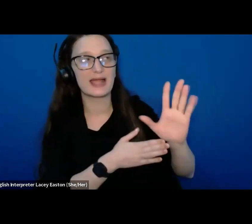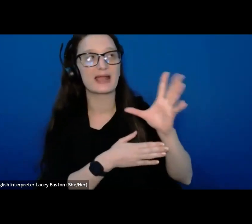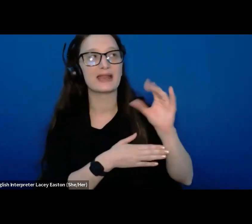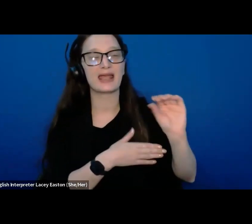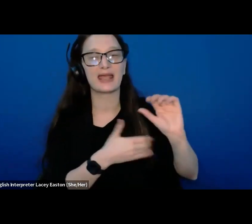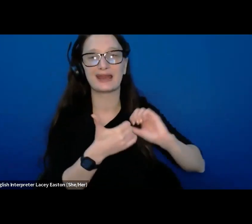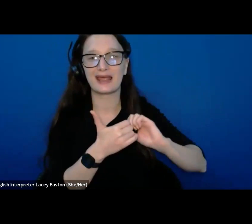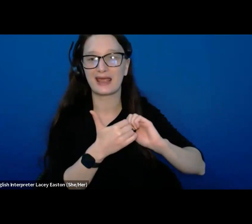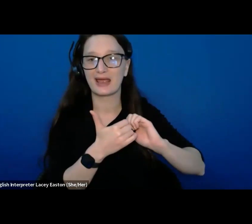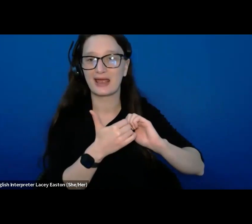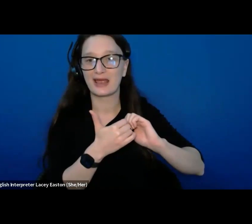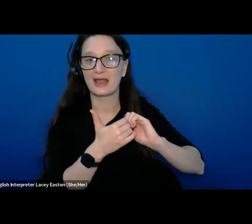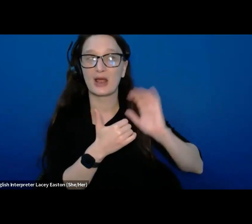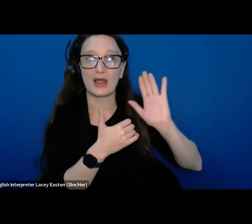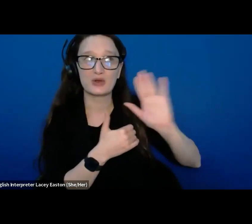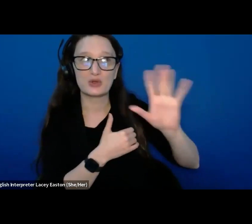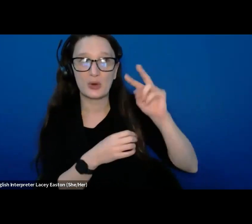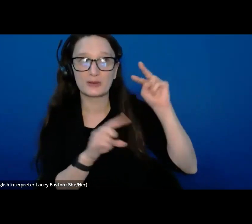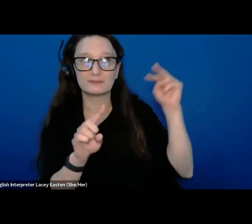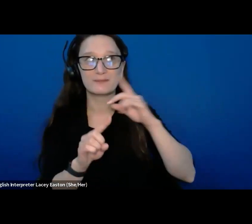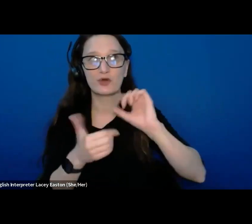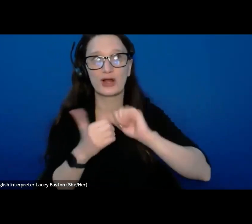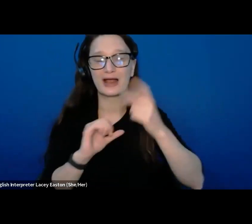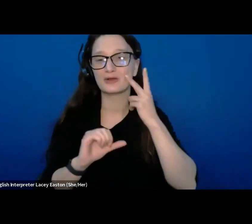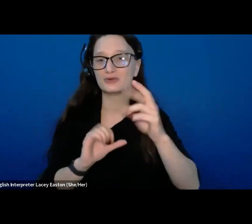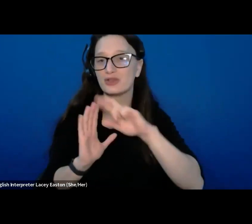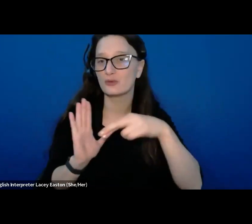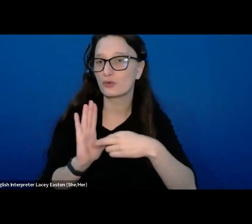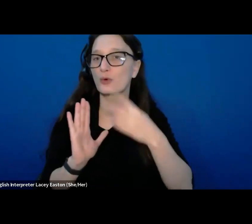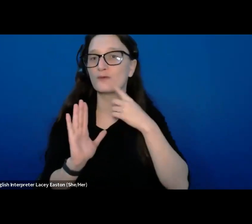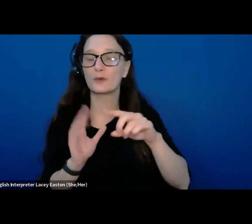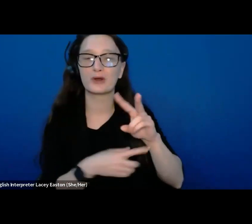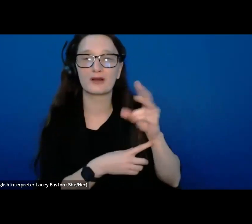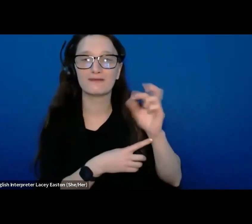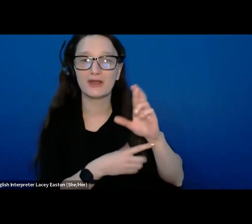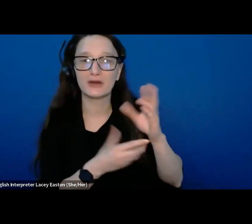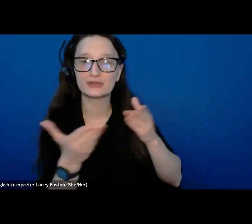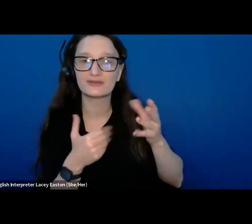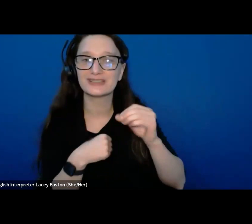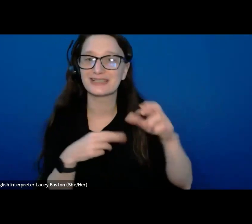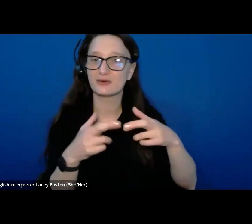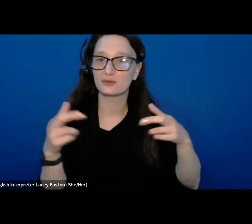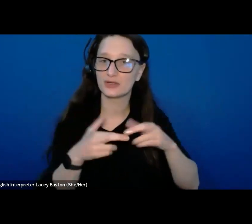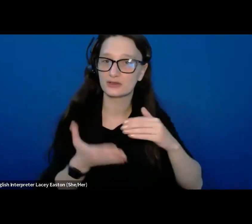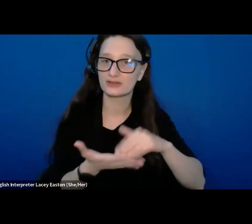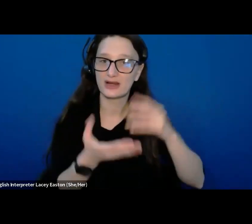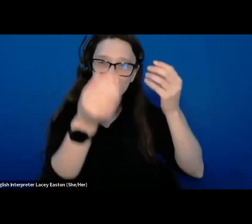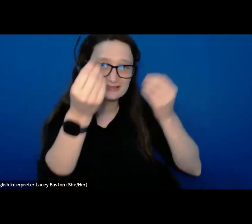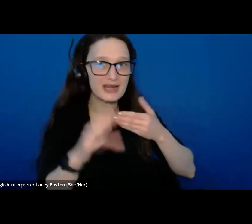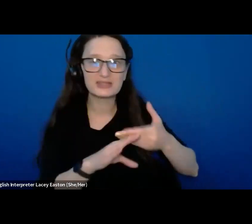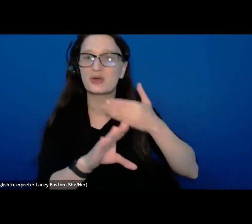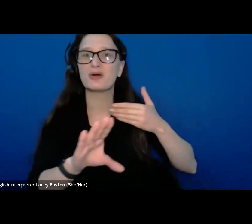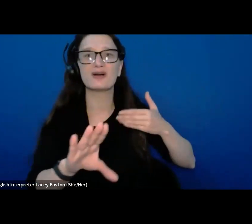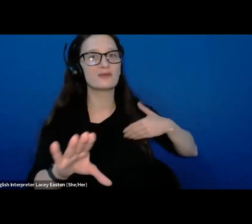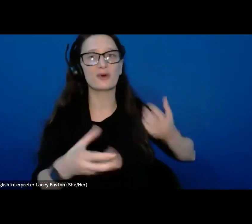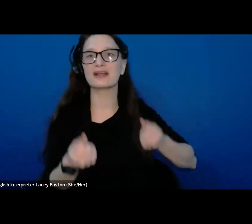vendors having to play a role in it, that they give us as much notice as possible. Like, they let us know that, okay, in March, we're going to try to do this, April, we're going to try to do